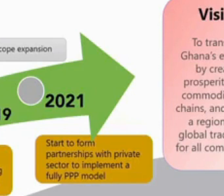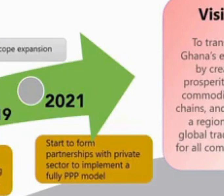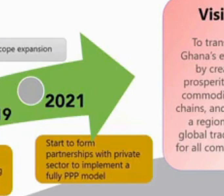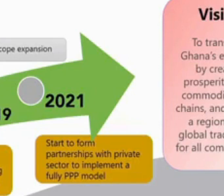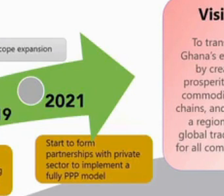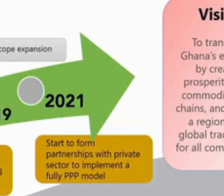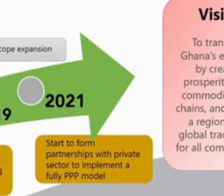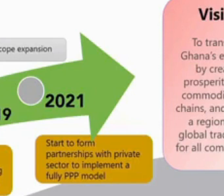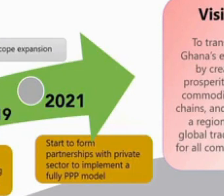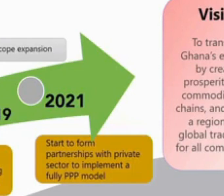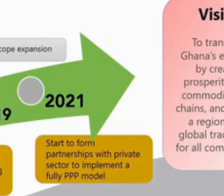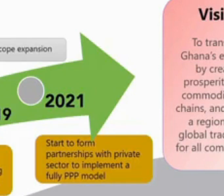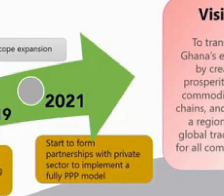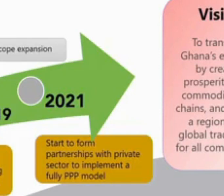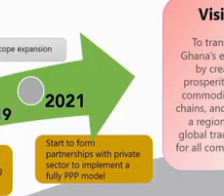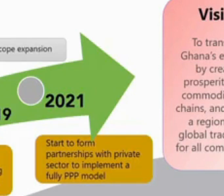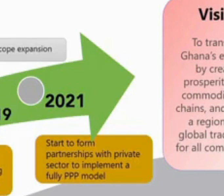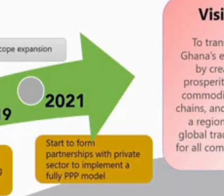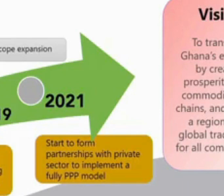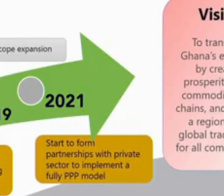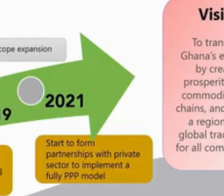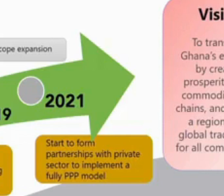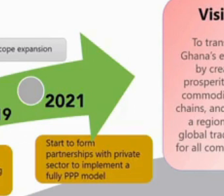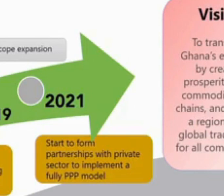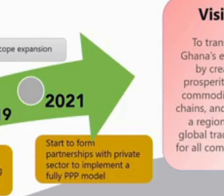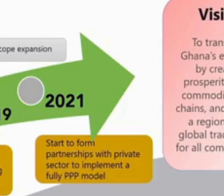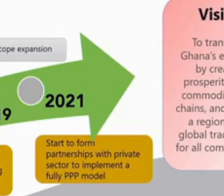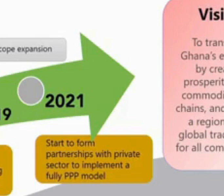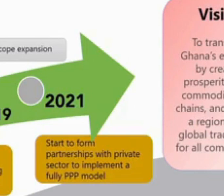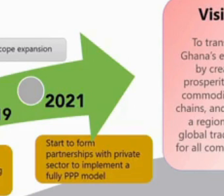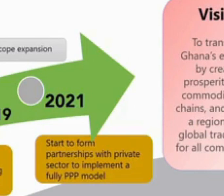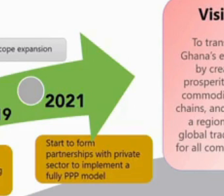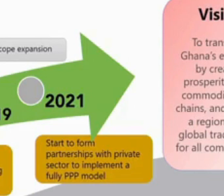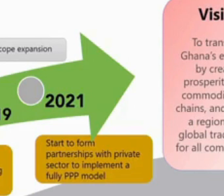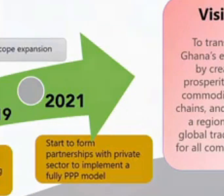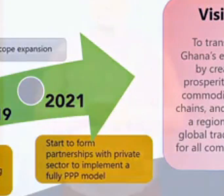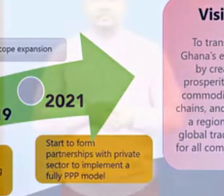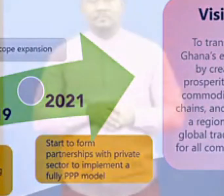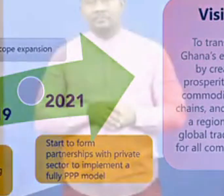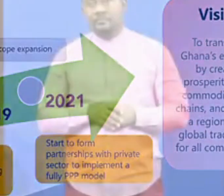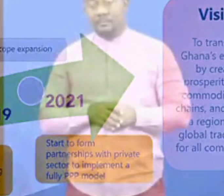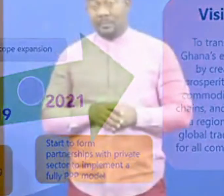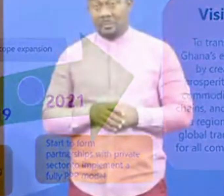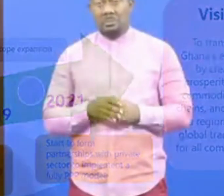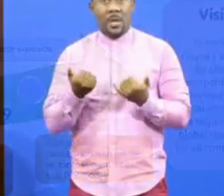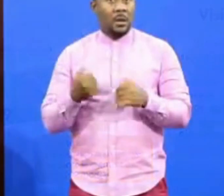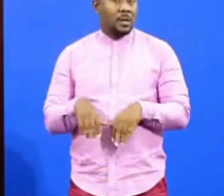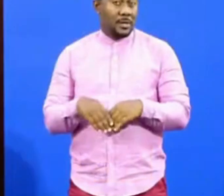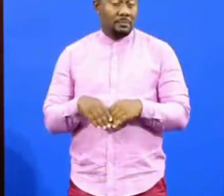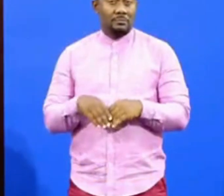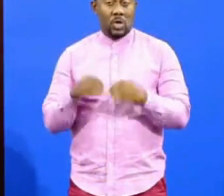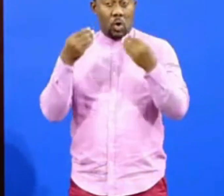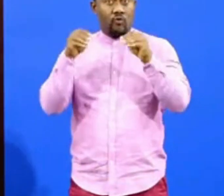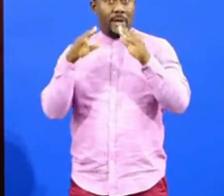effect when it comes to building a trading and infrastructure hub in Ghana for the region. Now we have the African Continental Free Trade